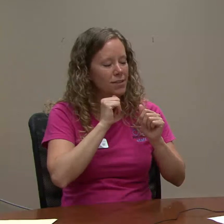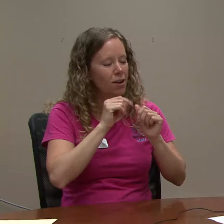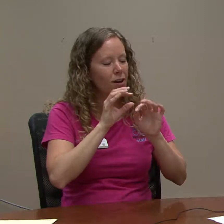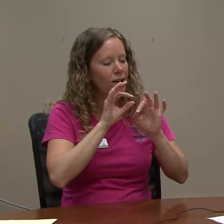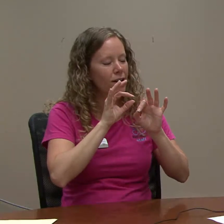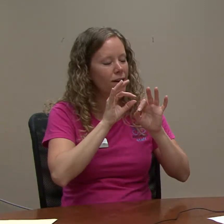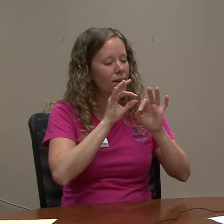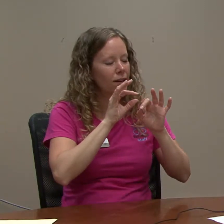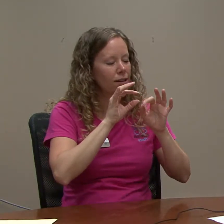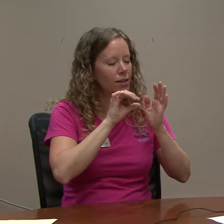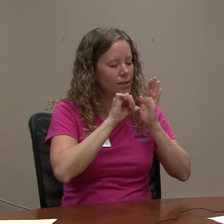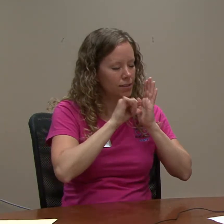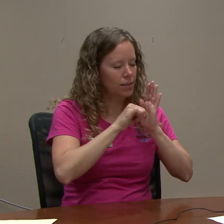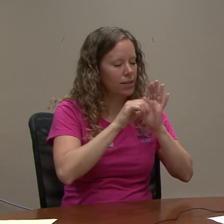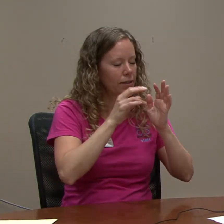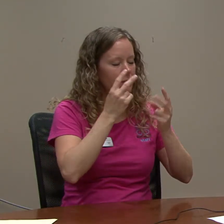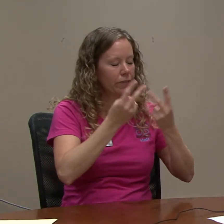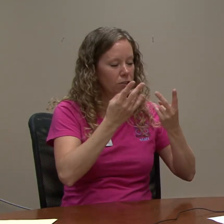visitor to